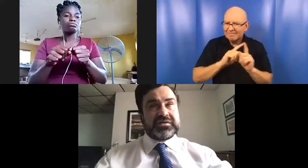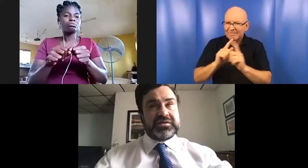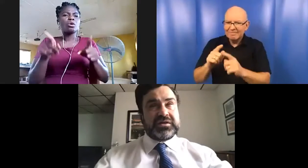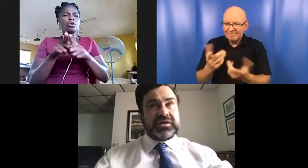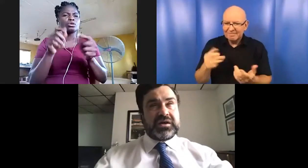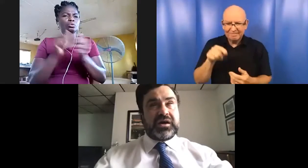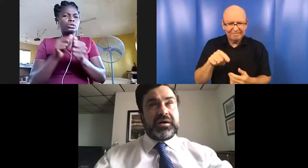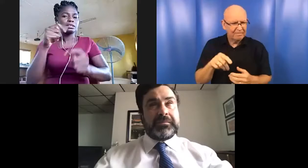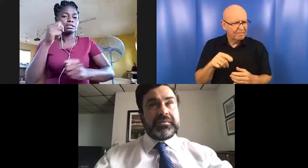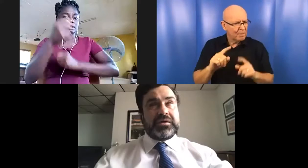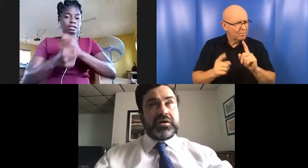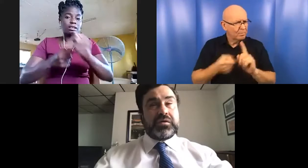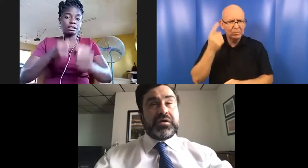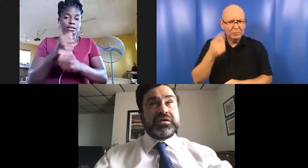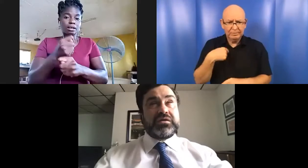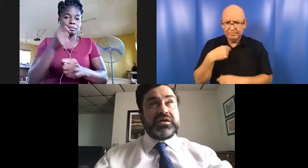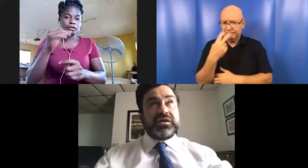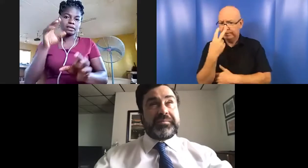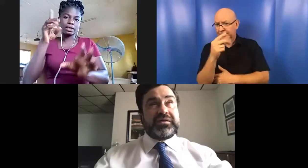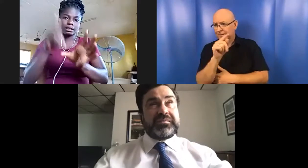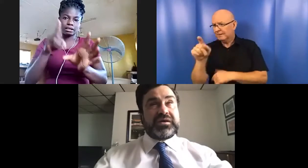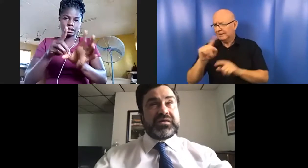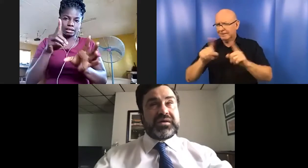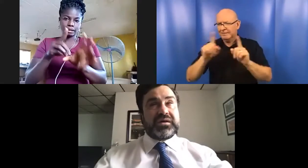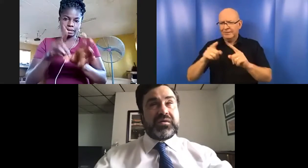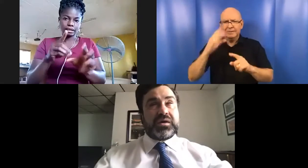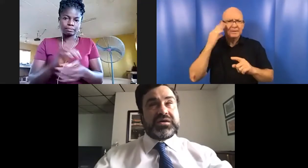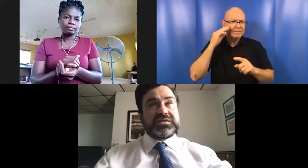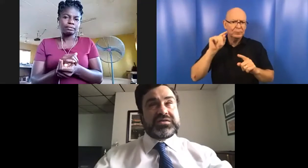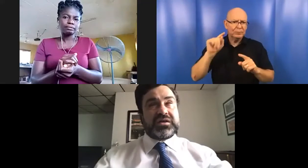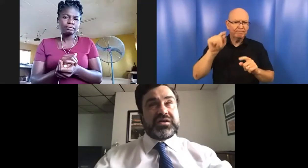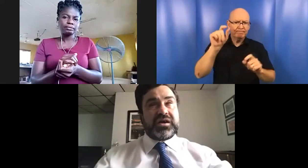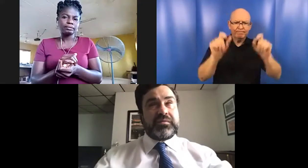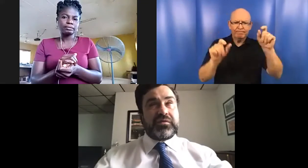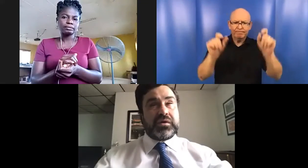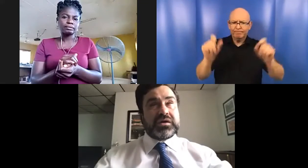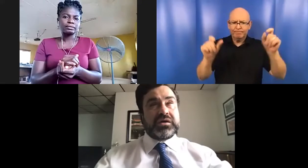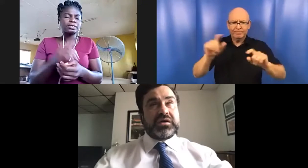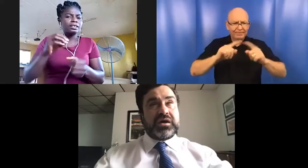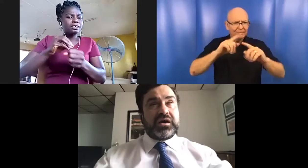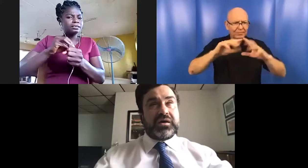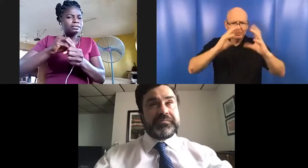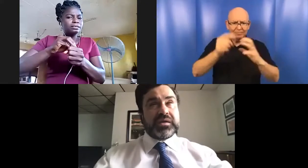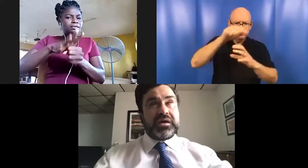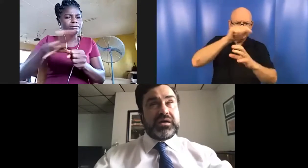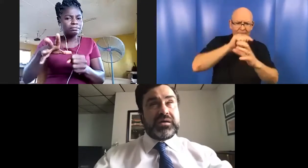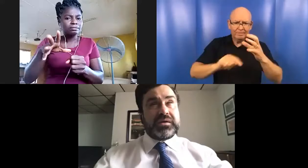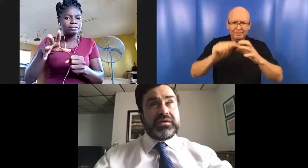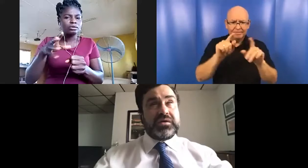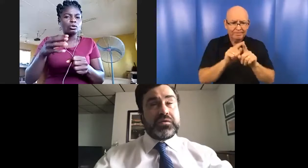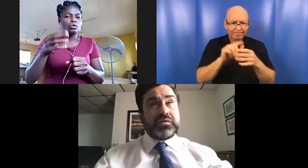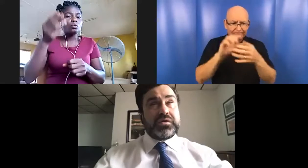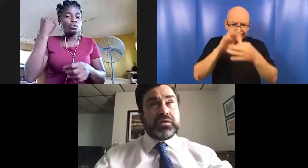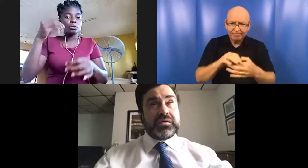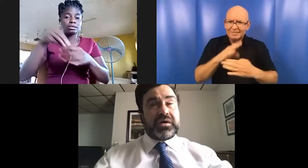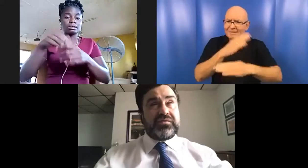disabilities. You know, the pandemic was a time for a